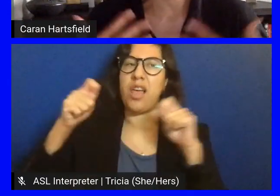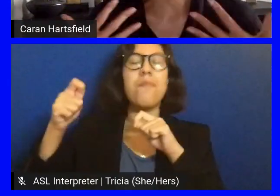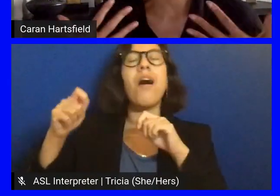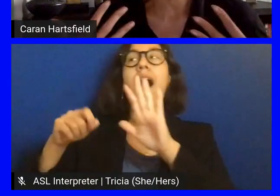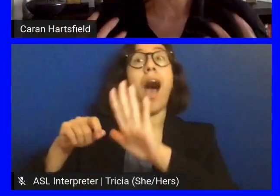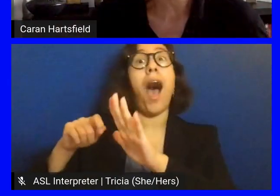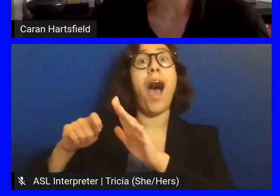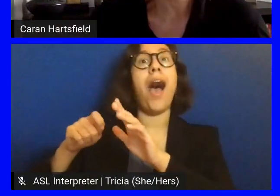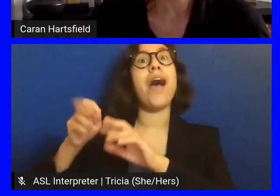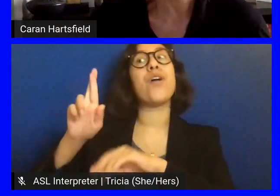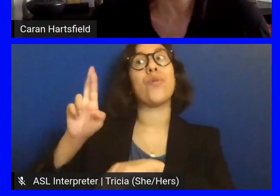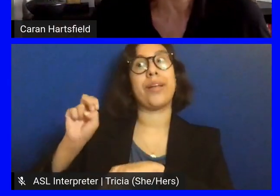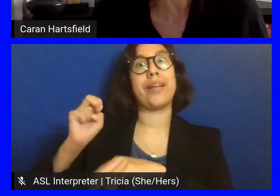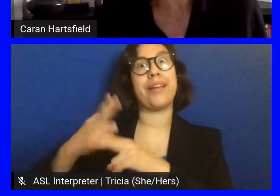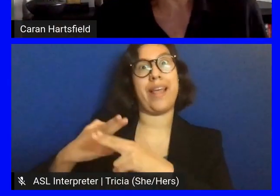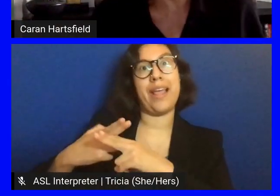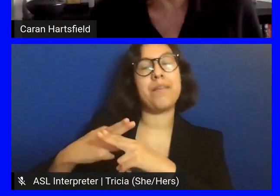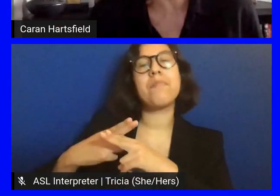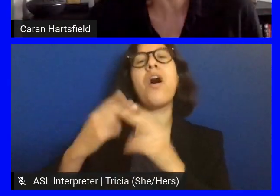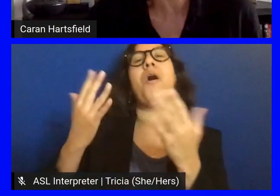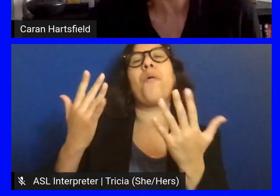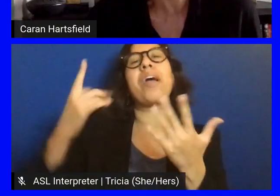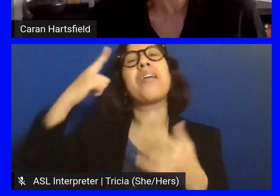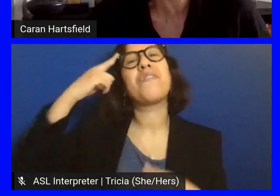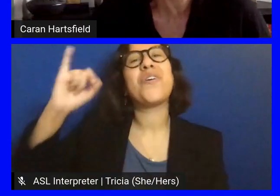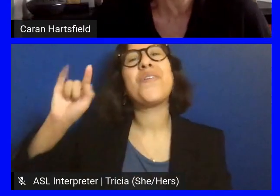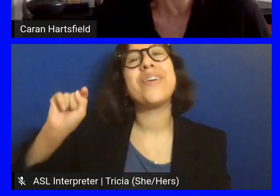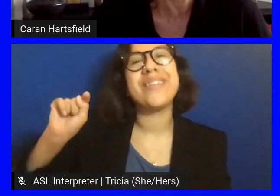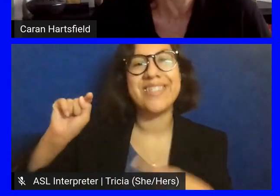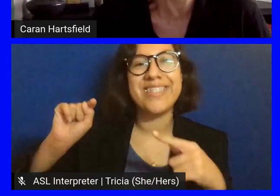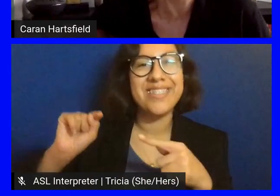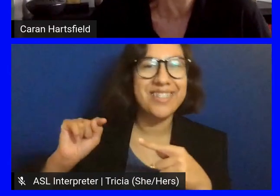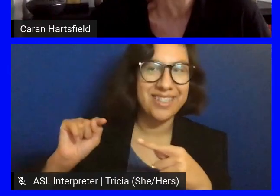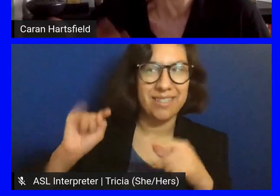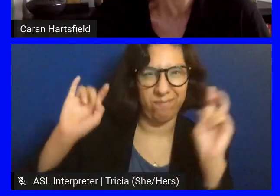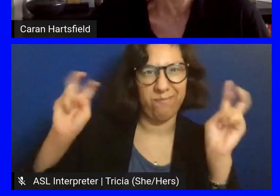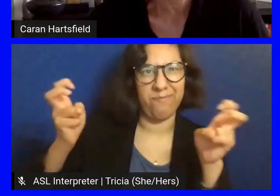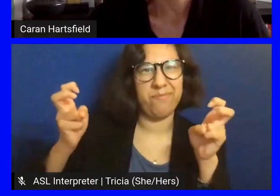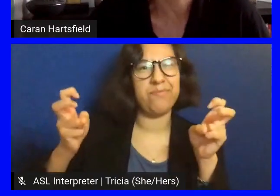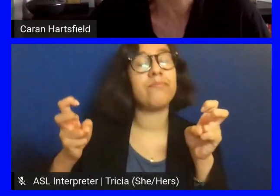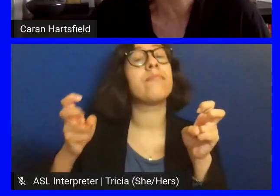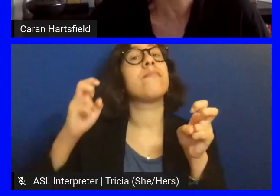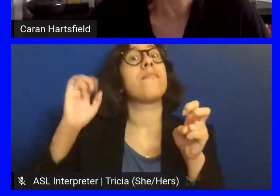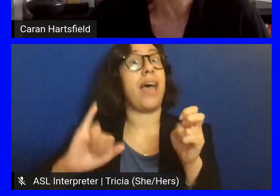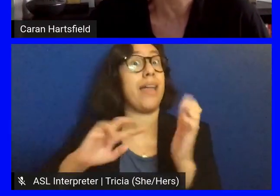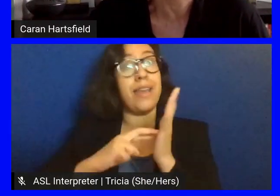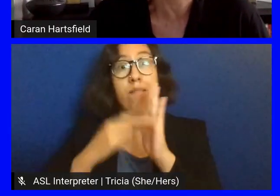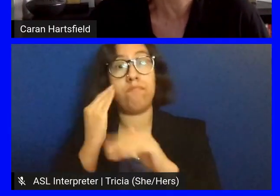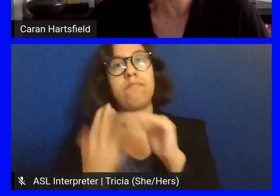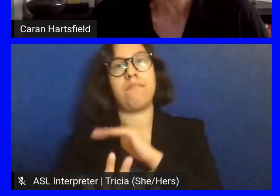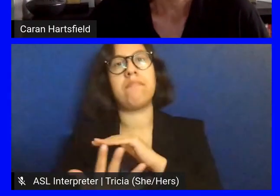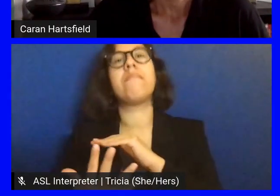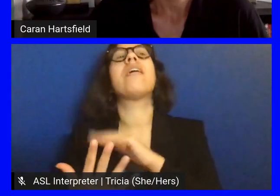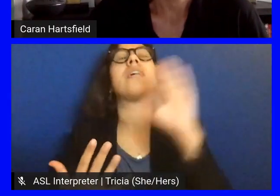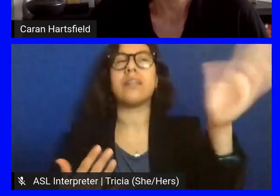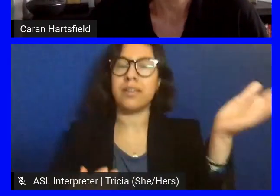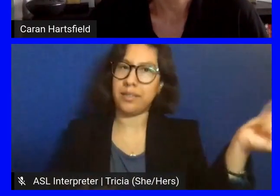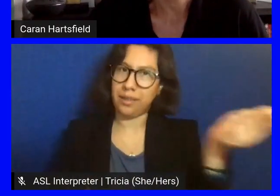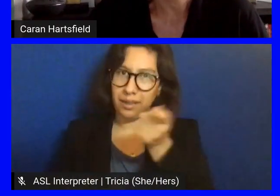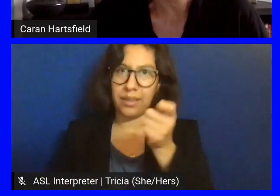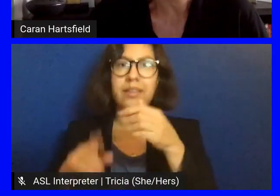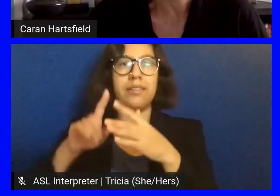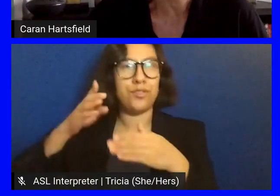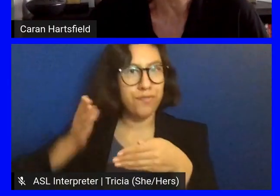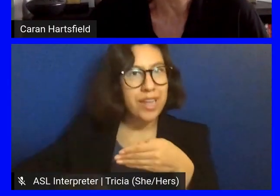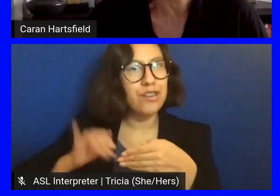It. And he said, the name alone implies that you need to bring this back around. And